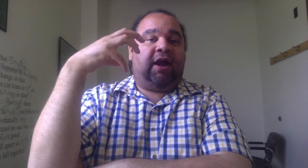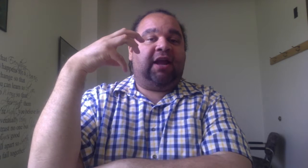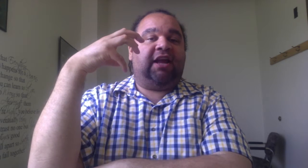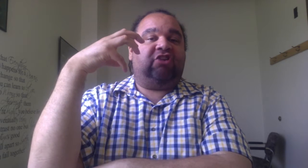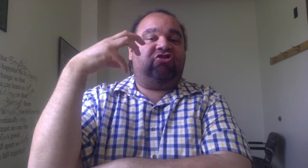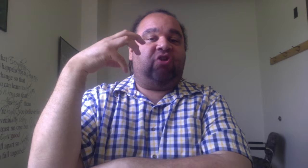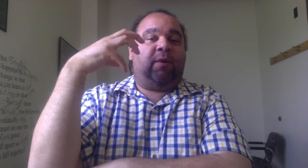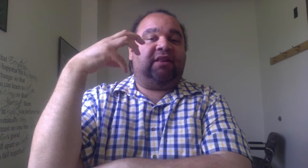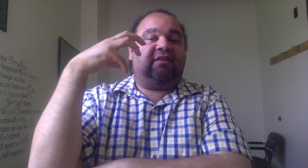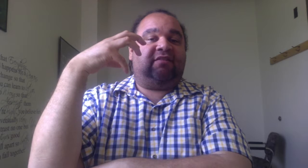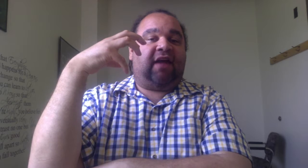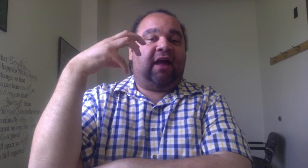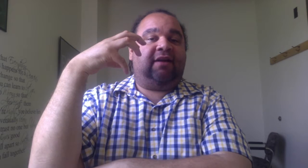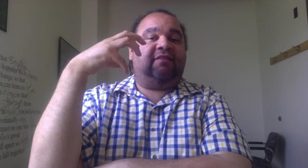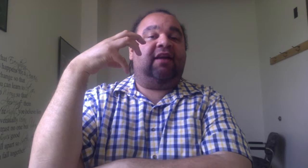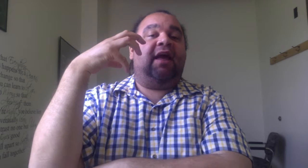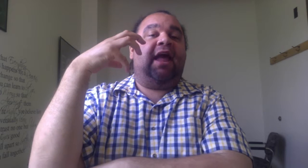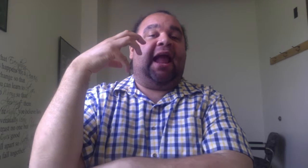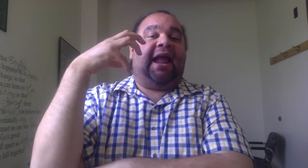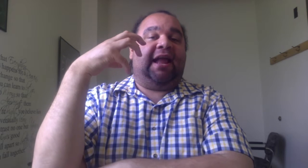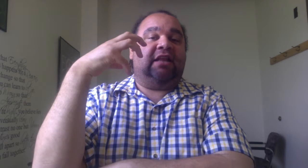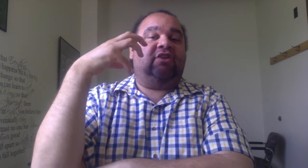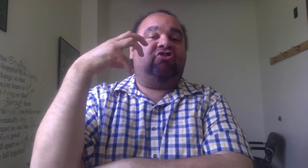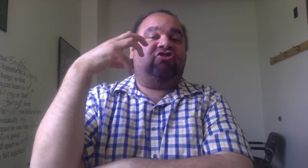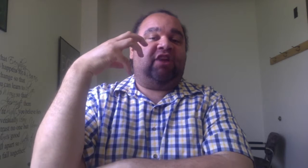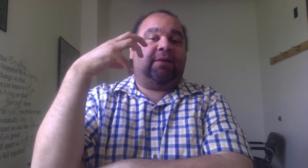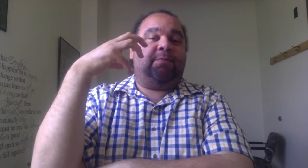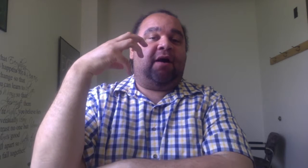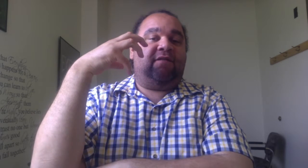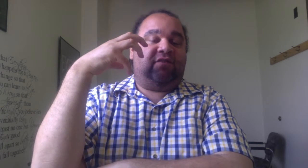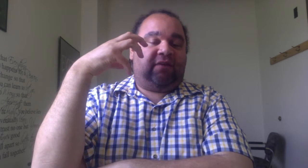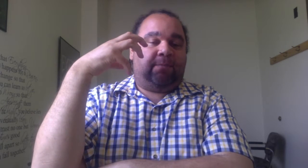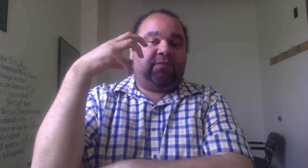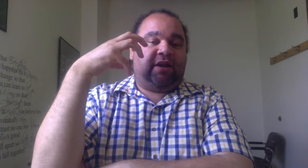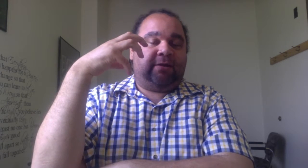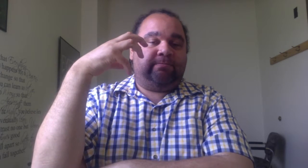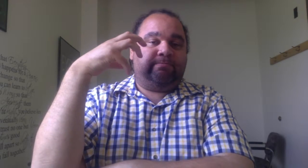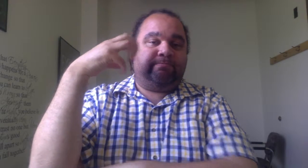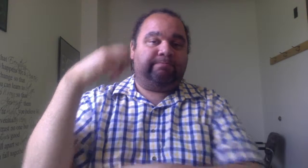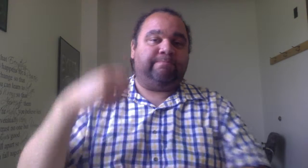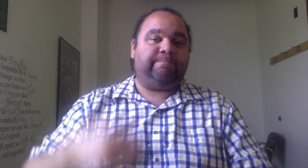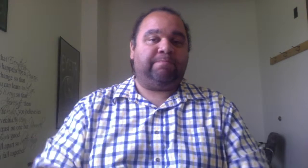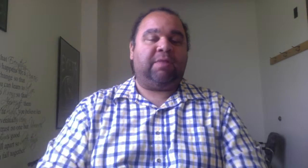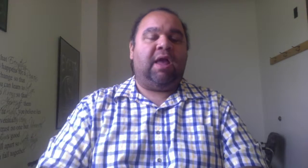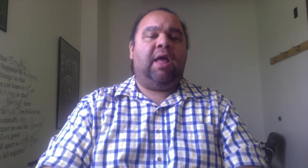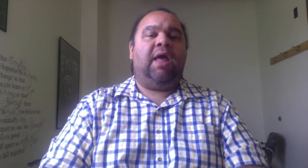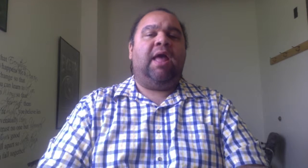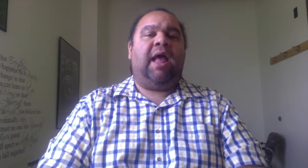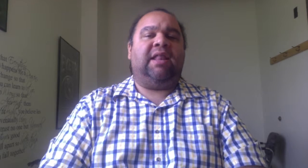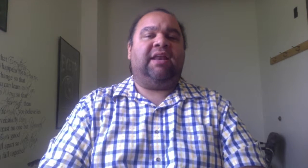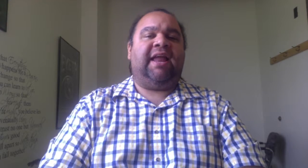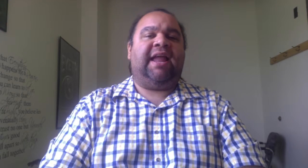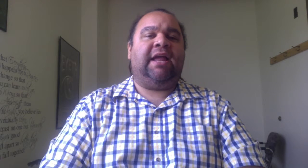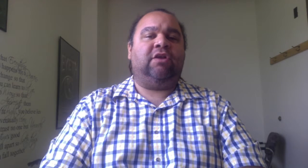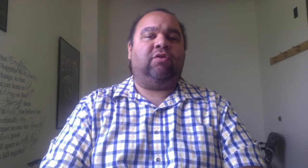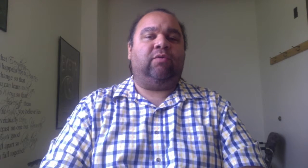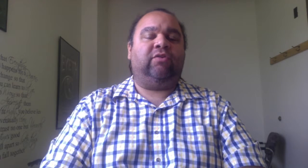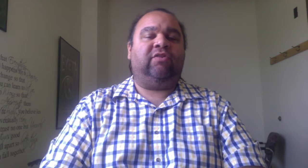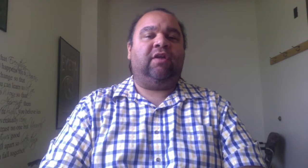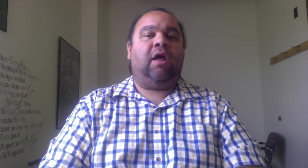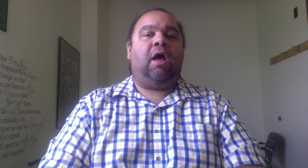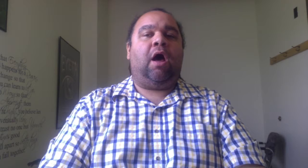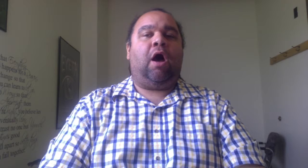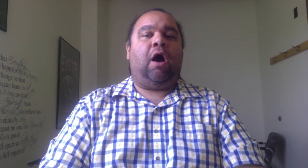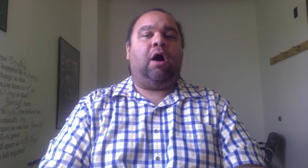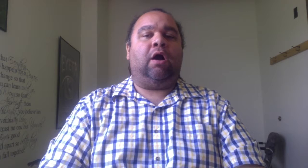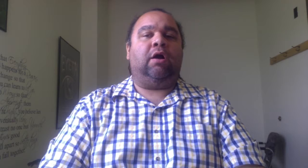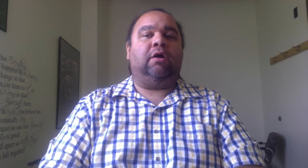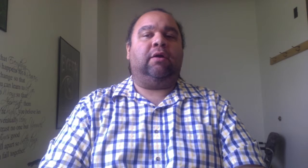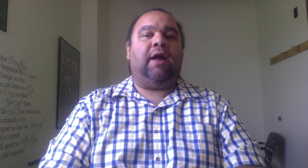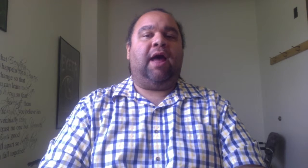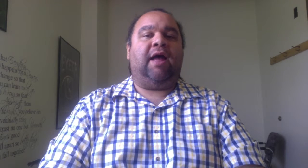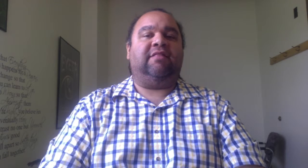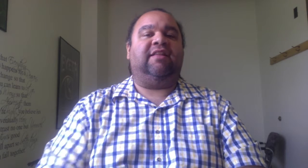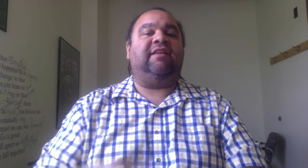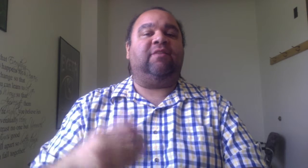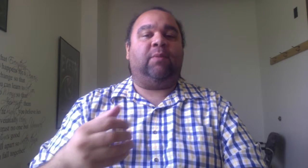it's showing the size and the shape of something. And then handles are things that we